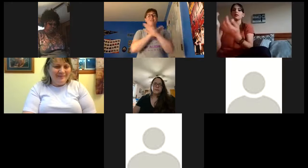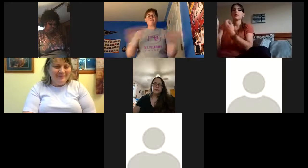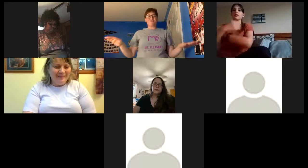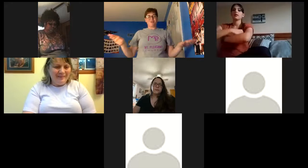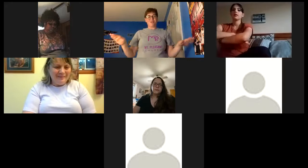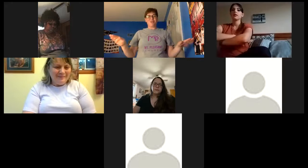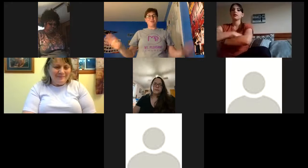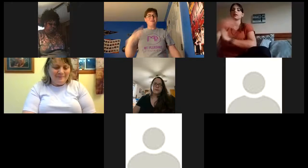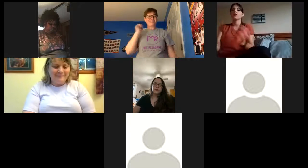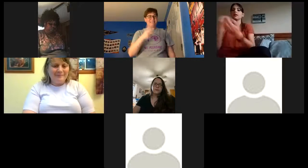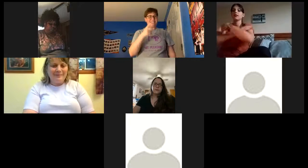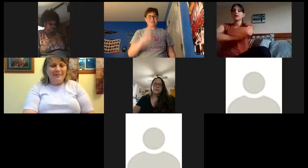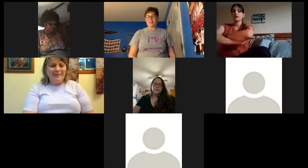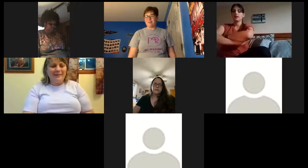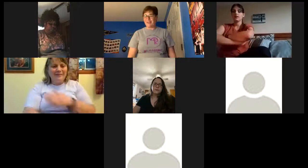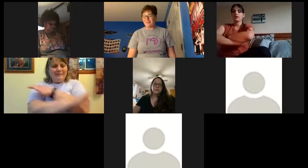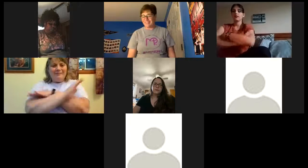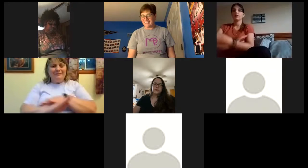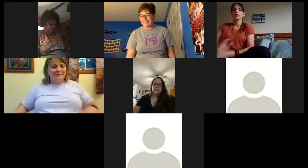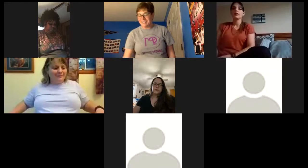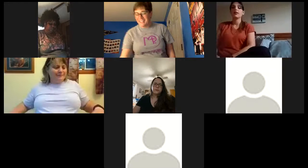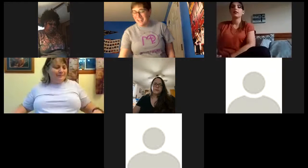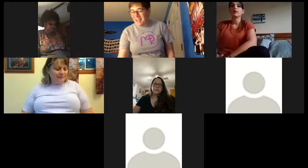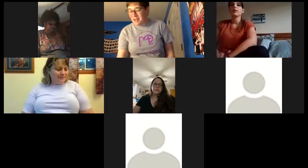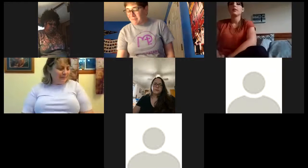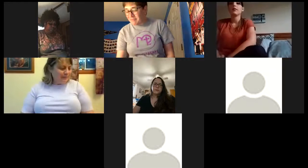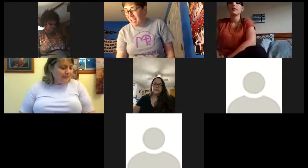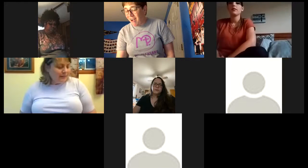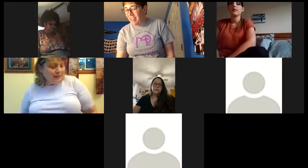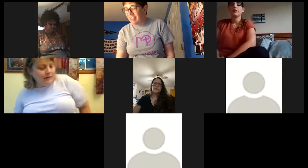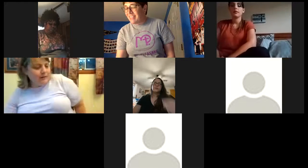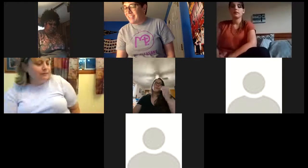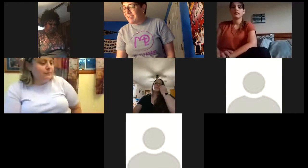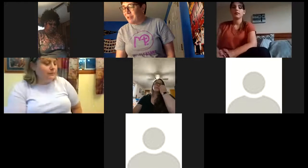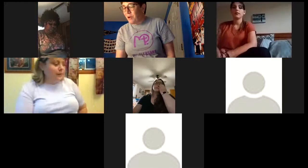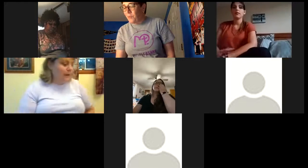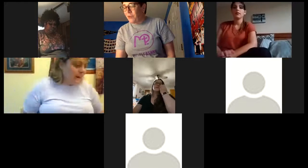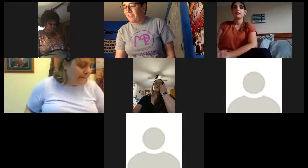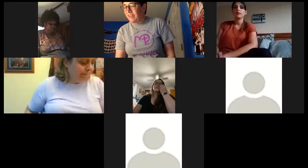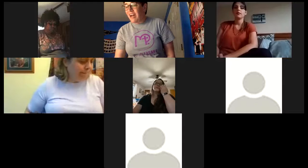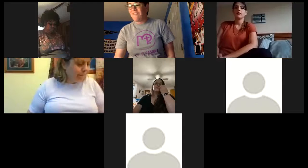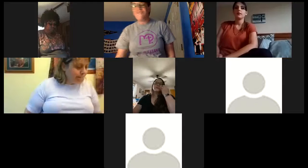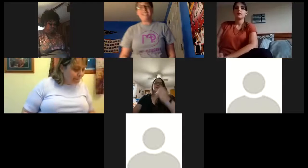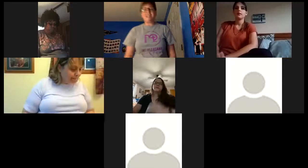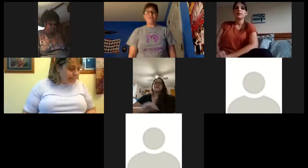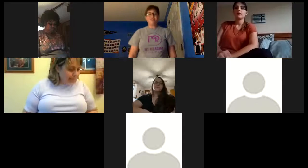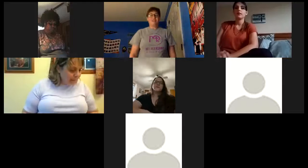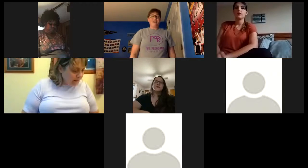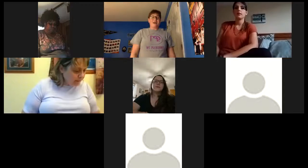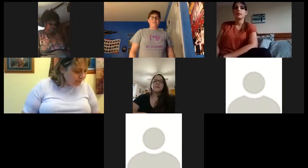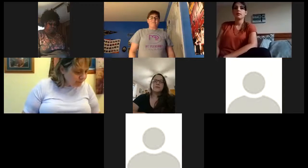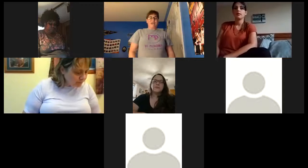feels comfortable to you is the way you want to go with it. All right, then we've got